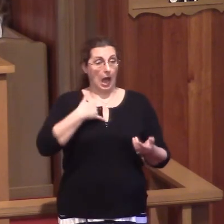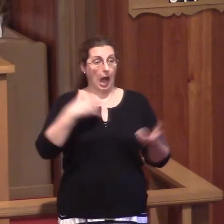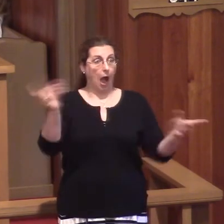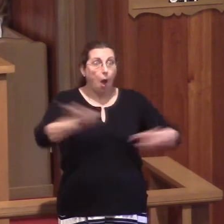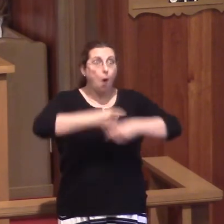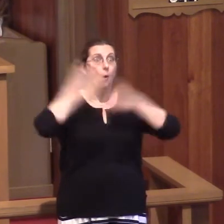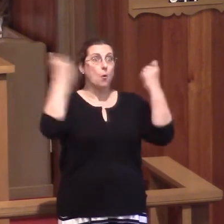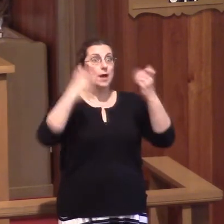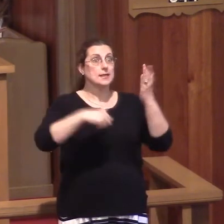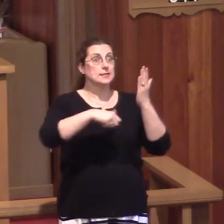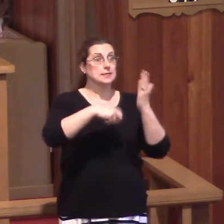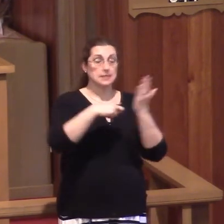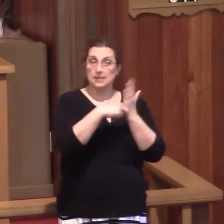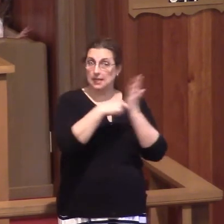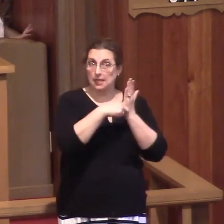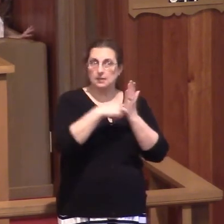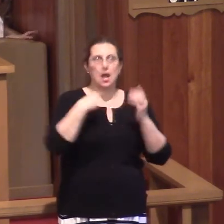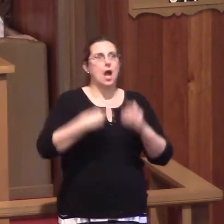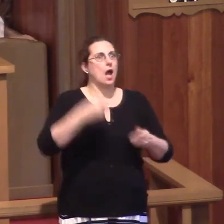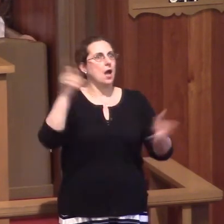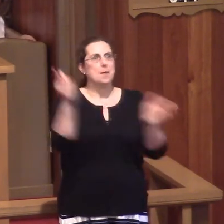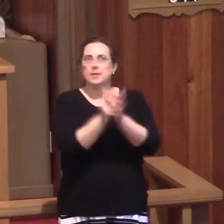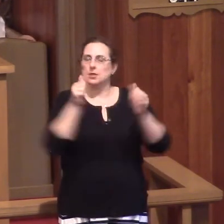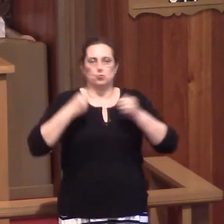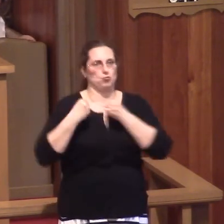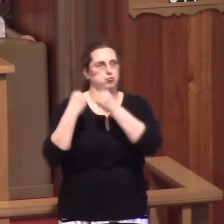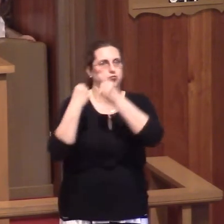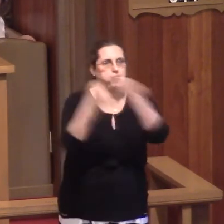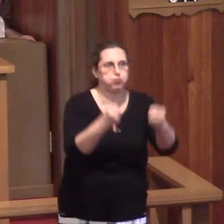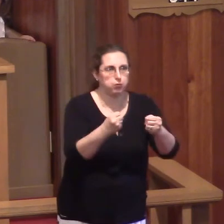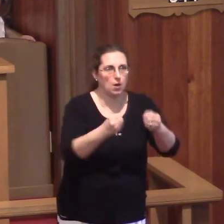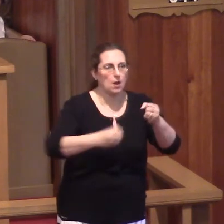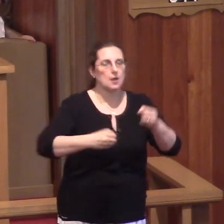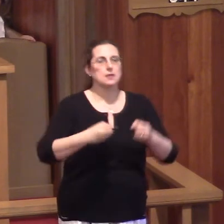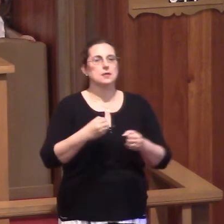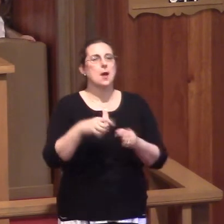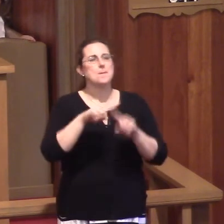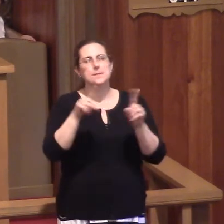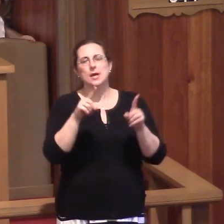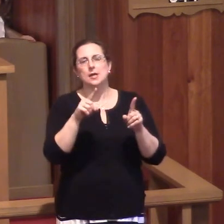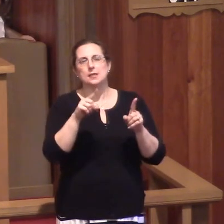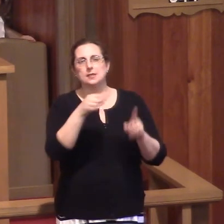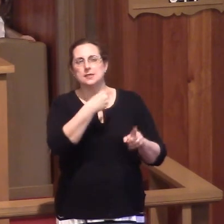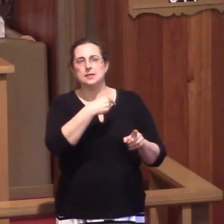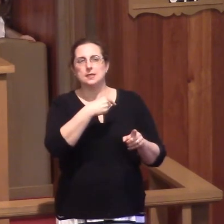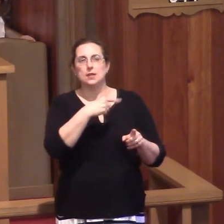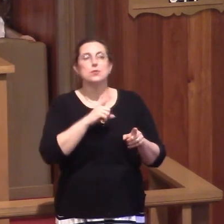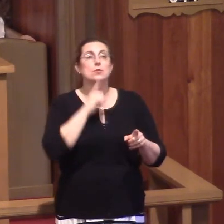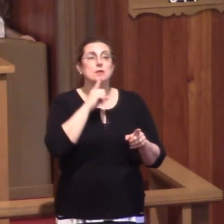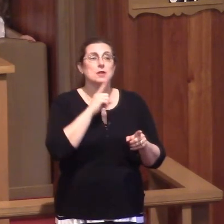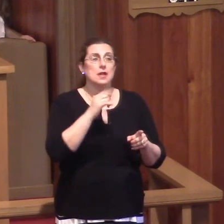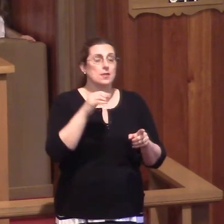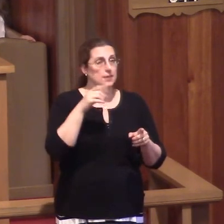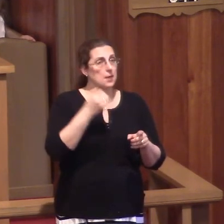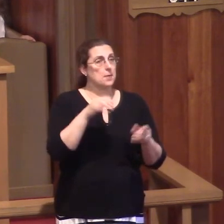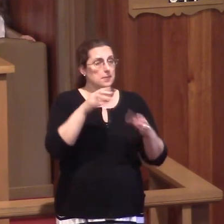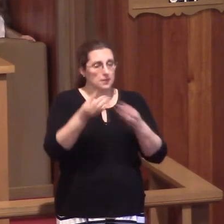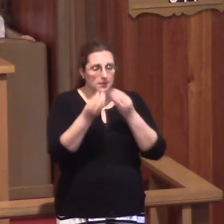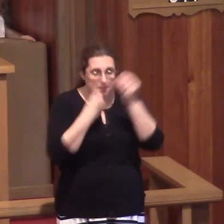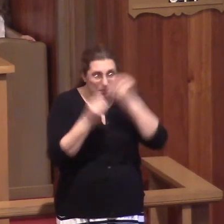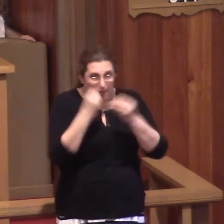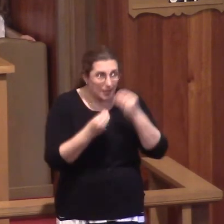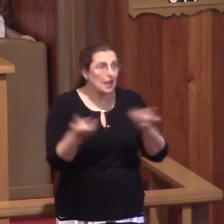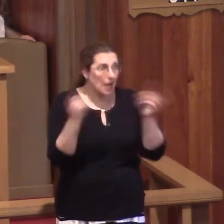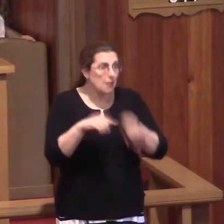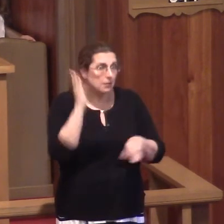Then I would have Immediately Drove down to Houston. Yet even the guarantee Of the banquet Was not enough For the invited